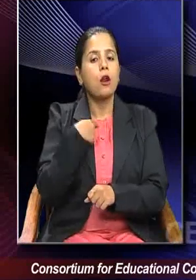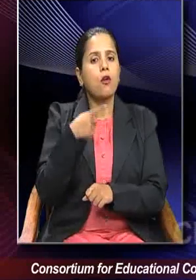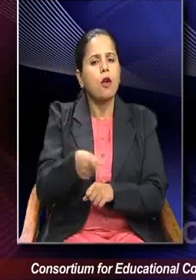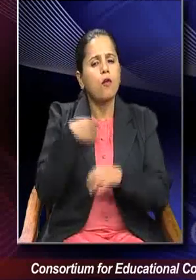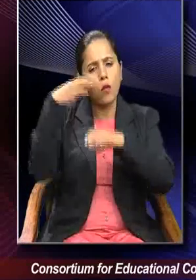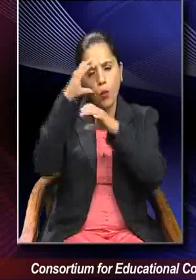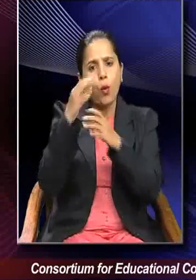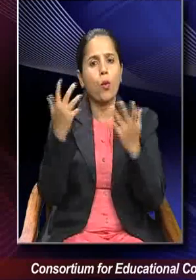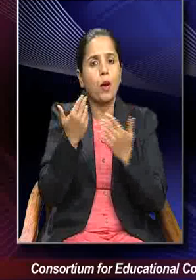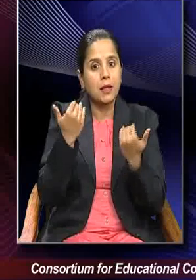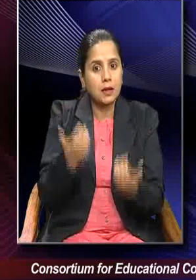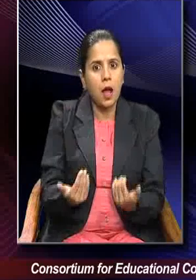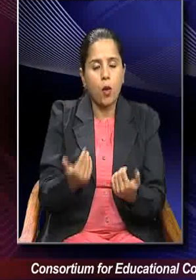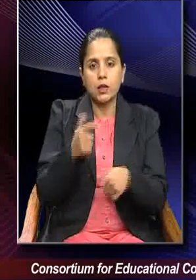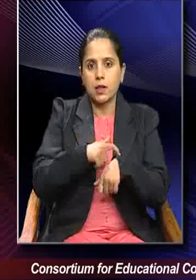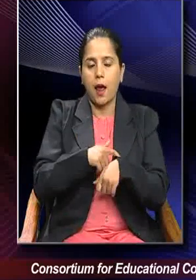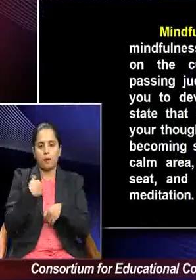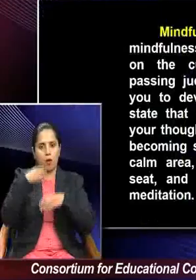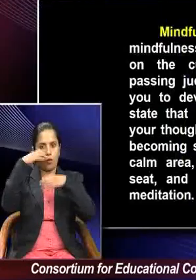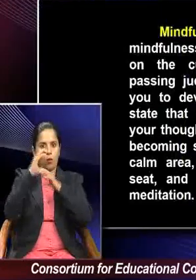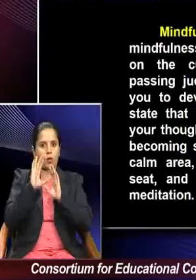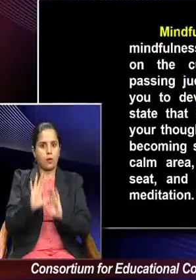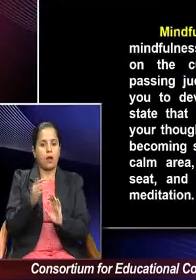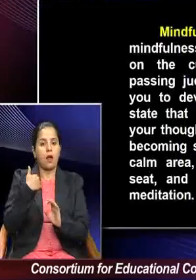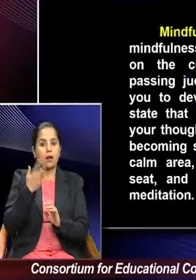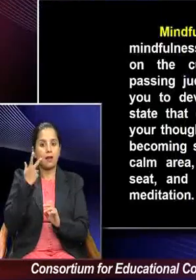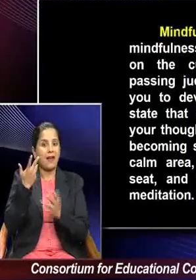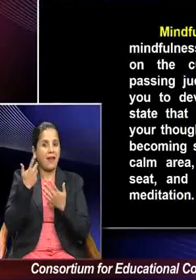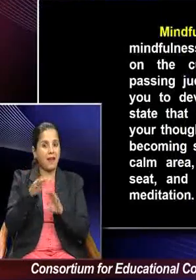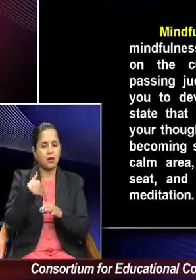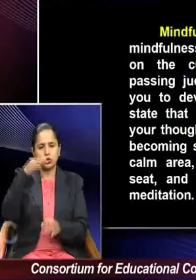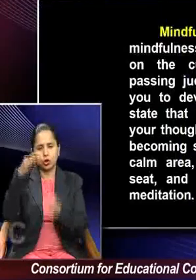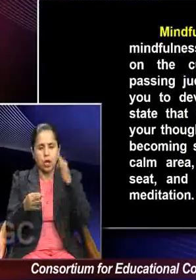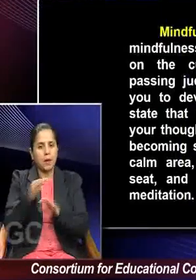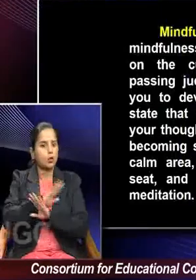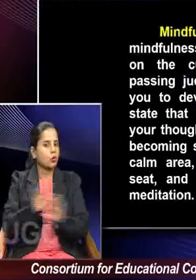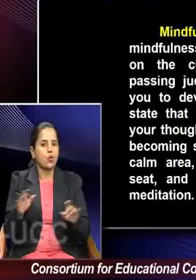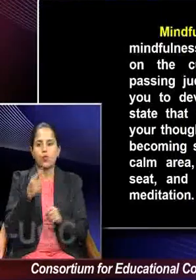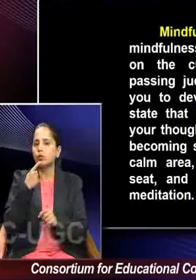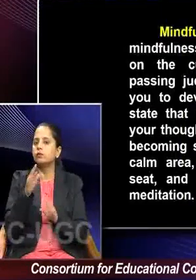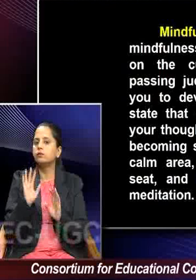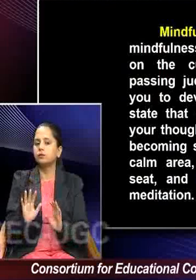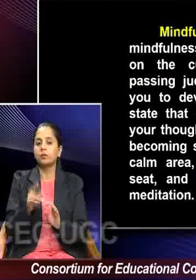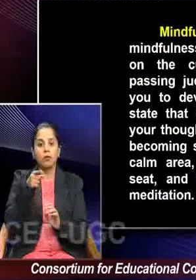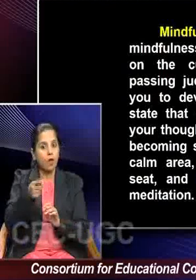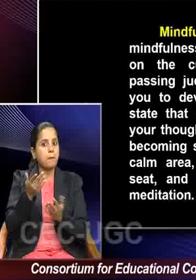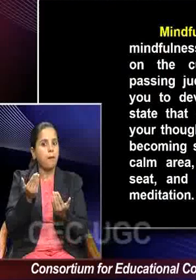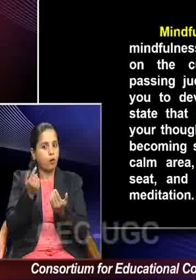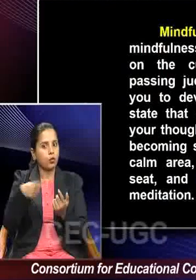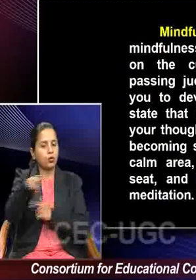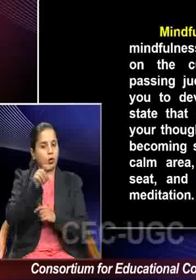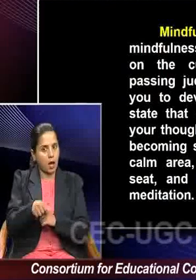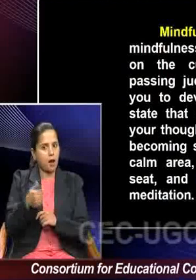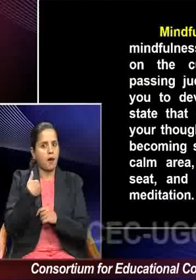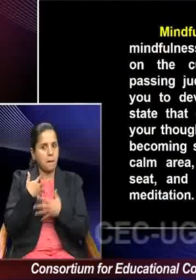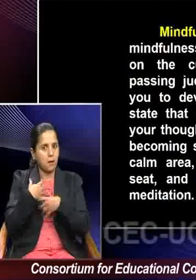on the current moment without passing any judgment. It enables you to develop